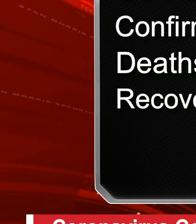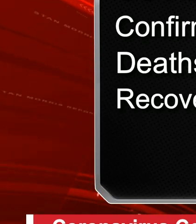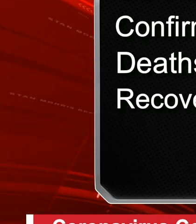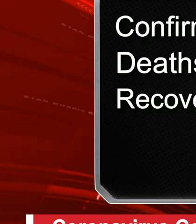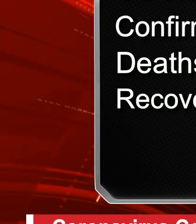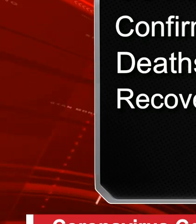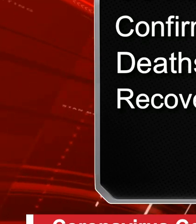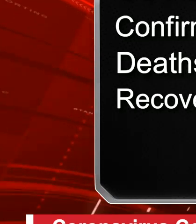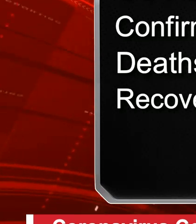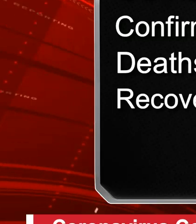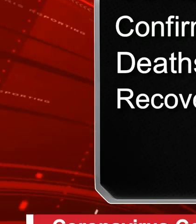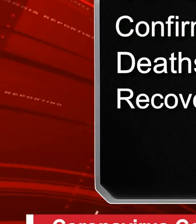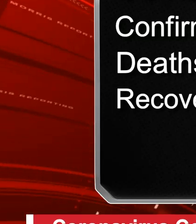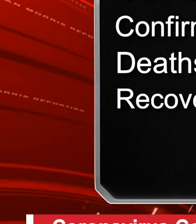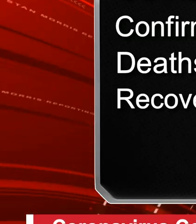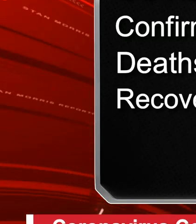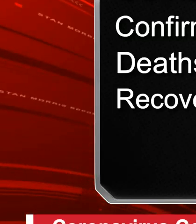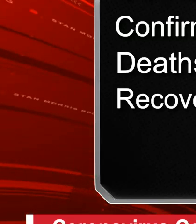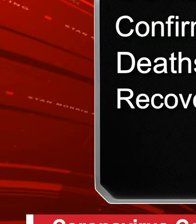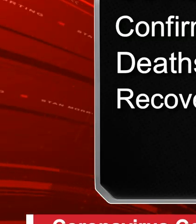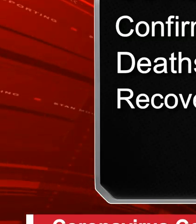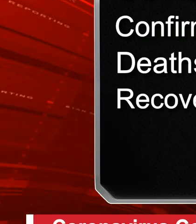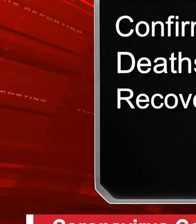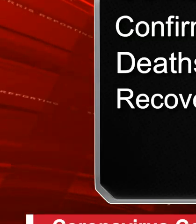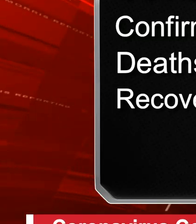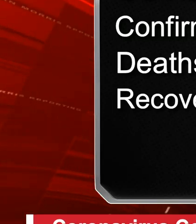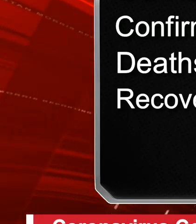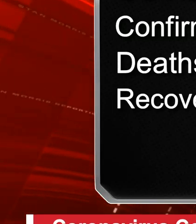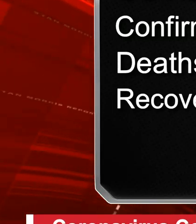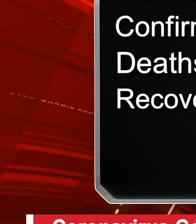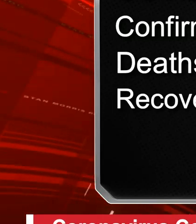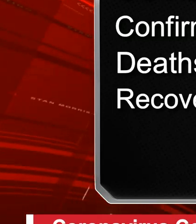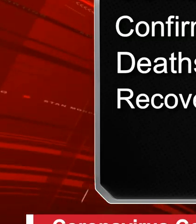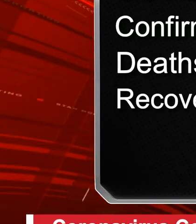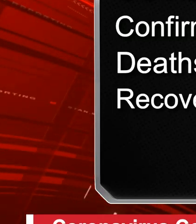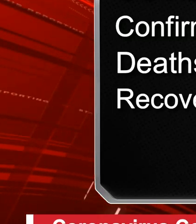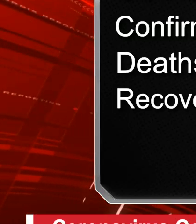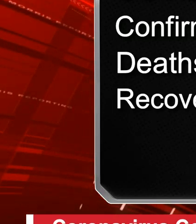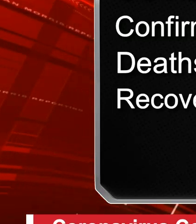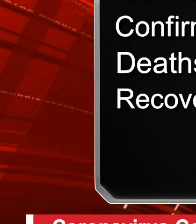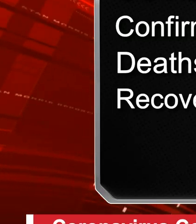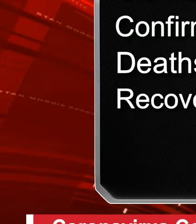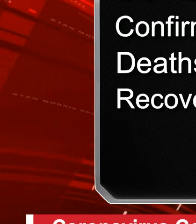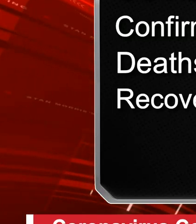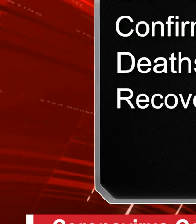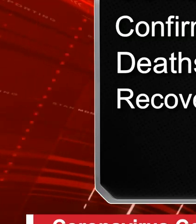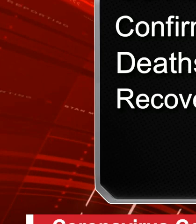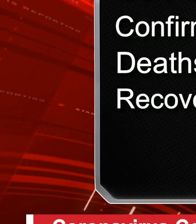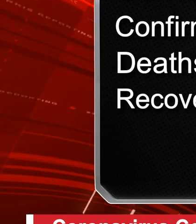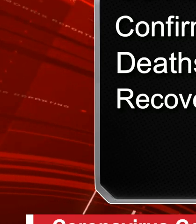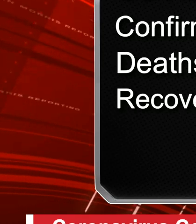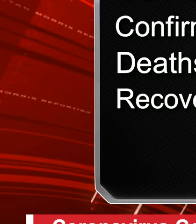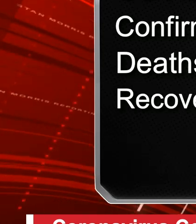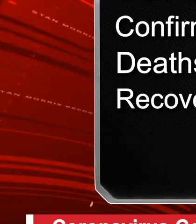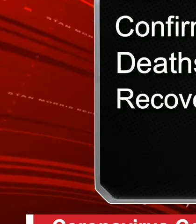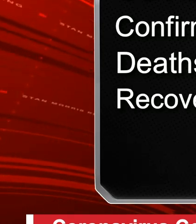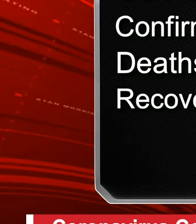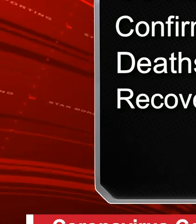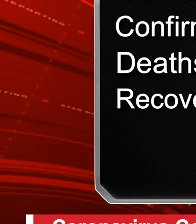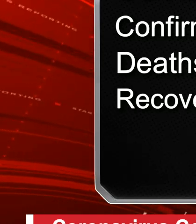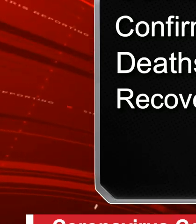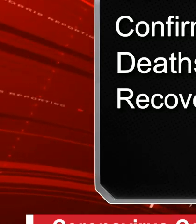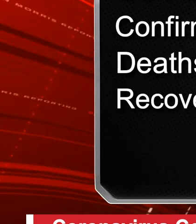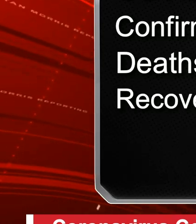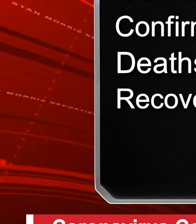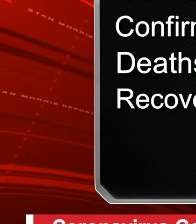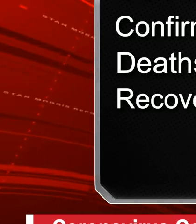world, the numbers have increased to 5 million, with 329,000 deaths and about 2 million having recovered.